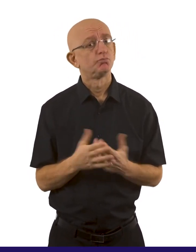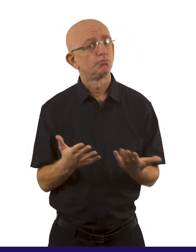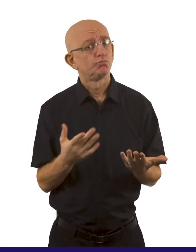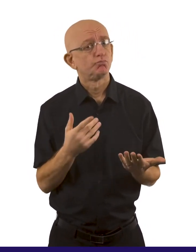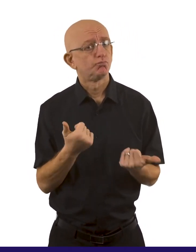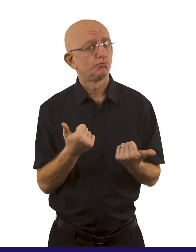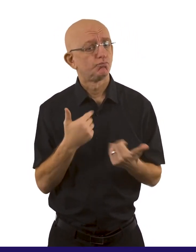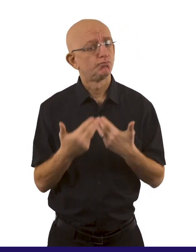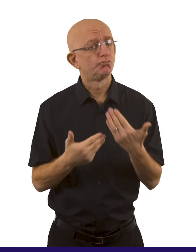quite easy,